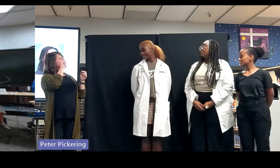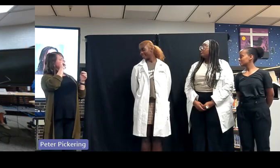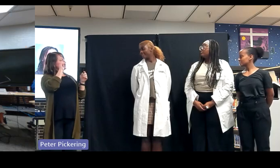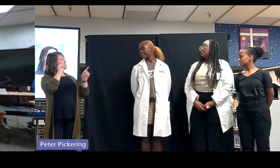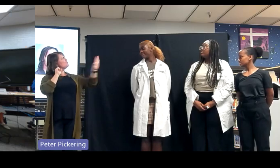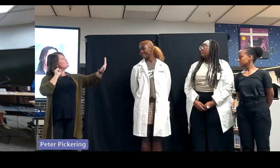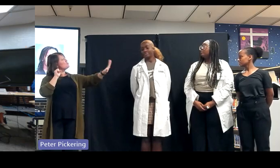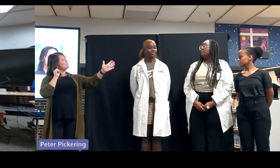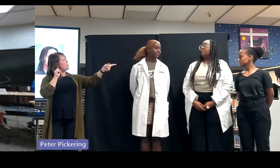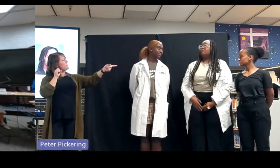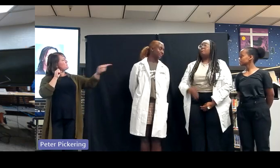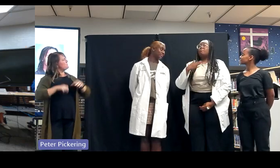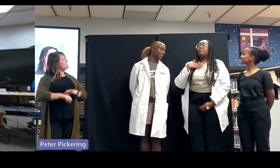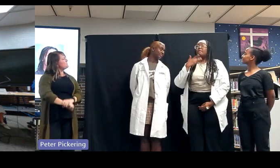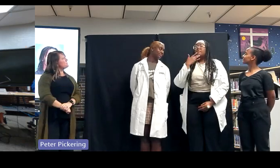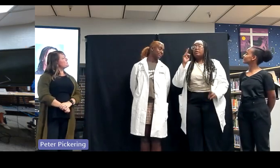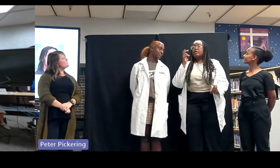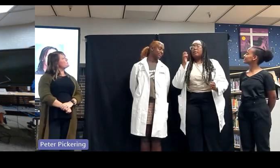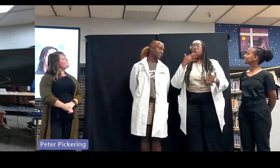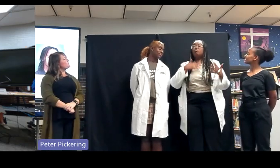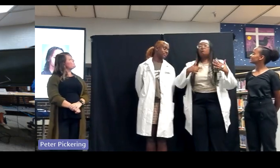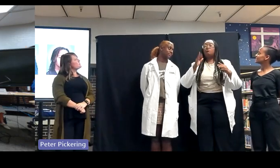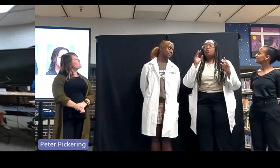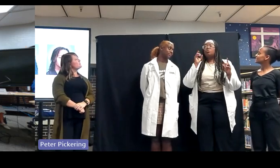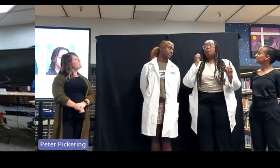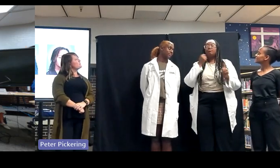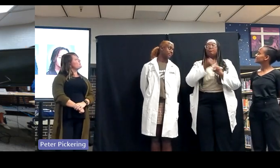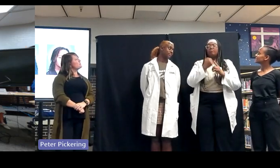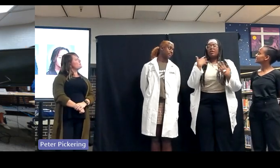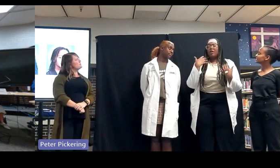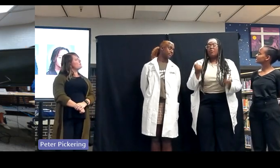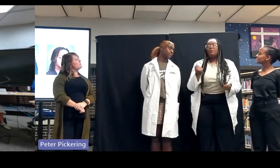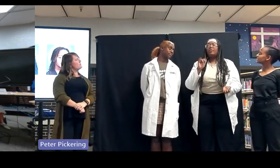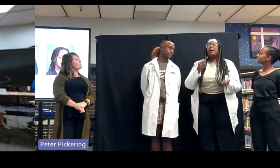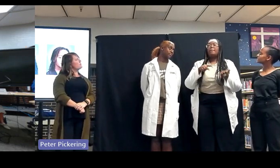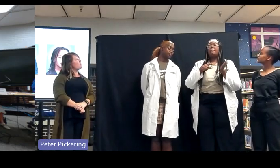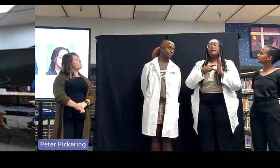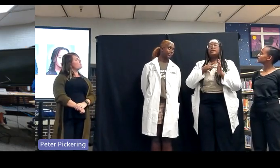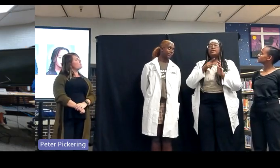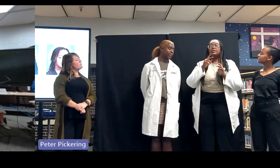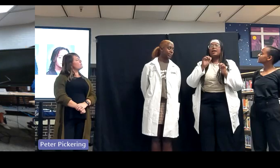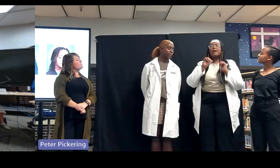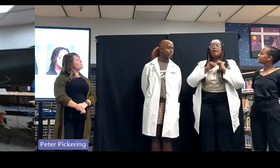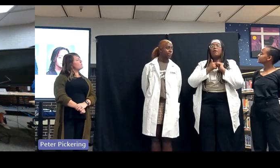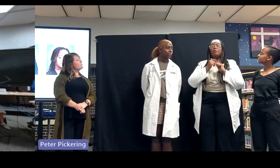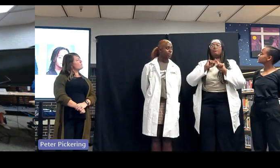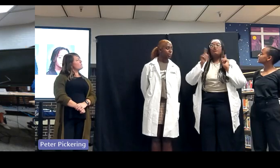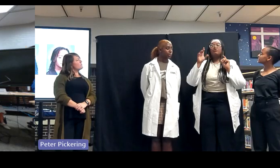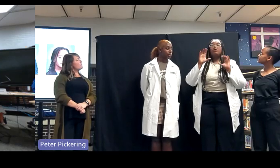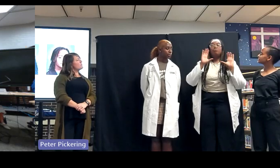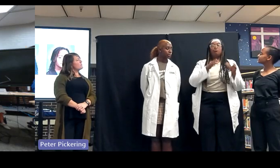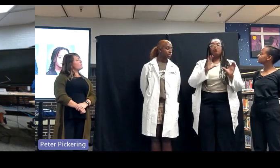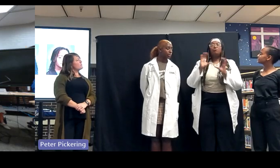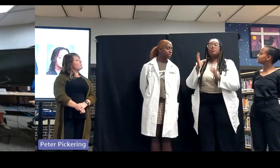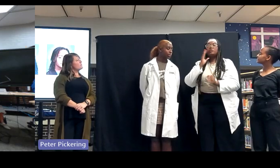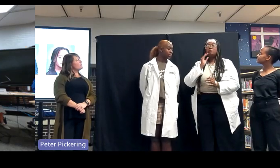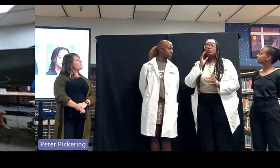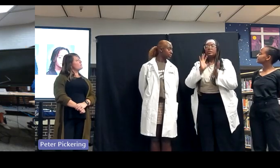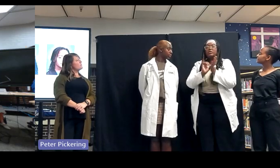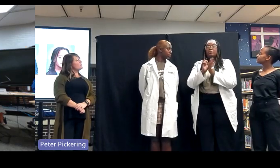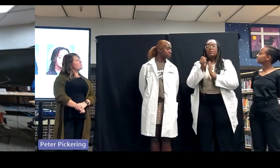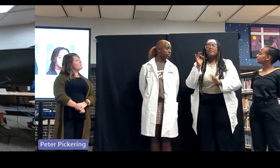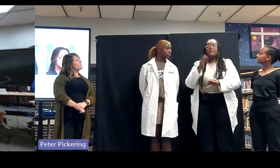about? Yes, DNA mutation for you. Jaden, what about you, Amani? Social determinants for health, you know,